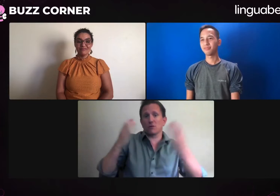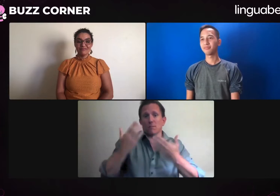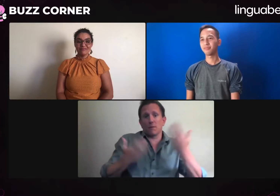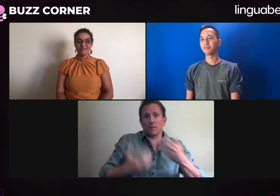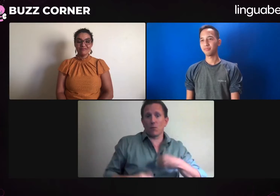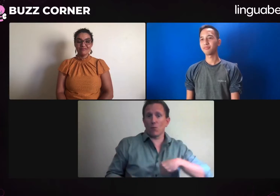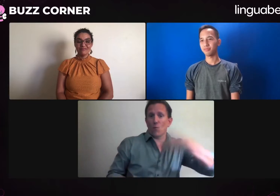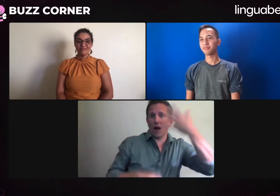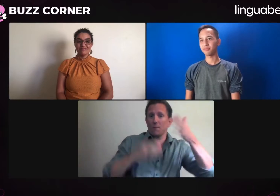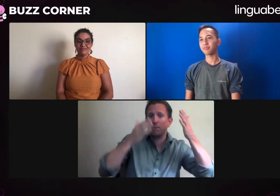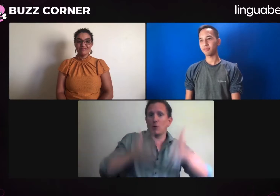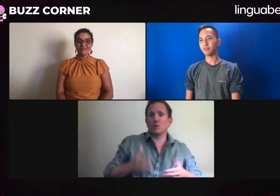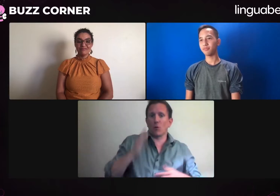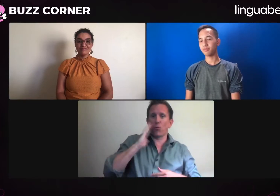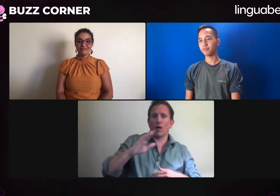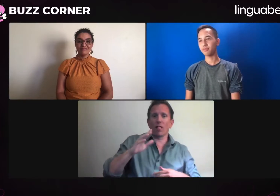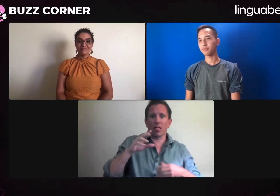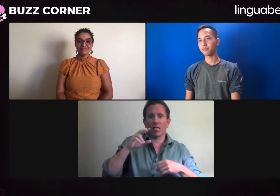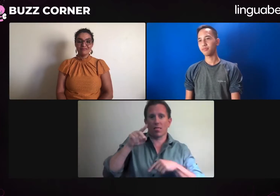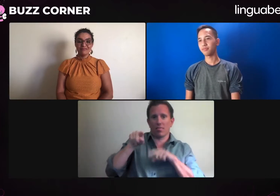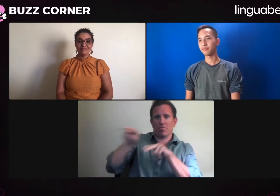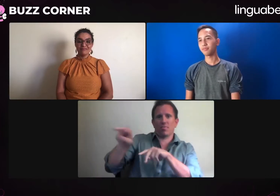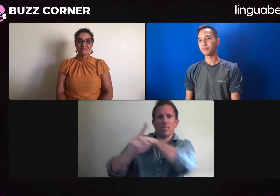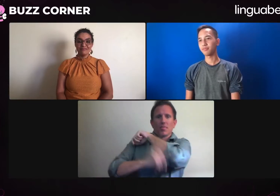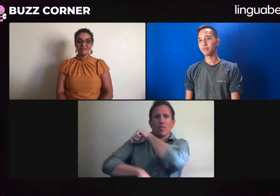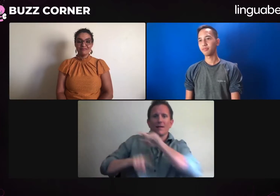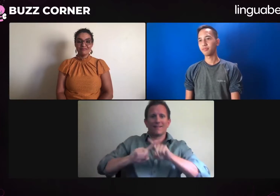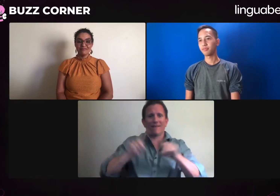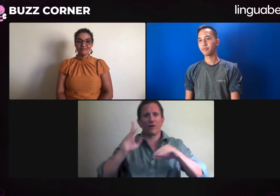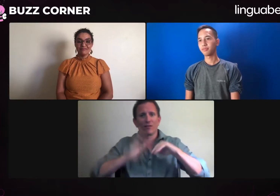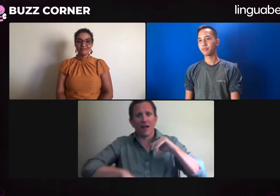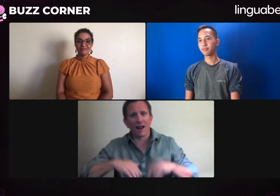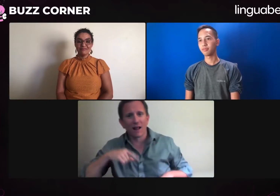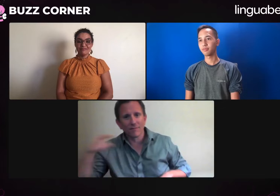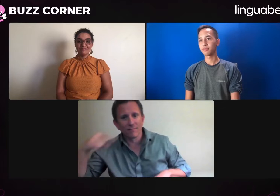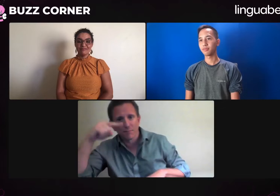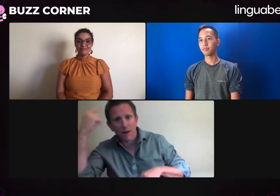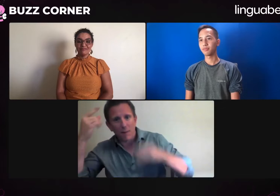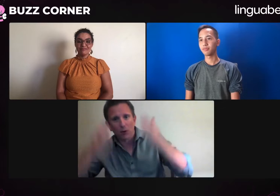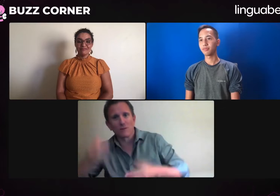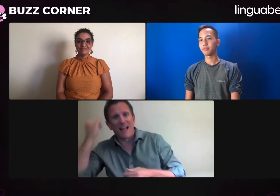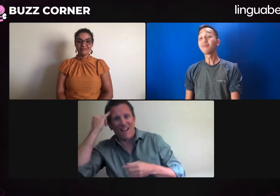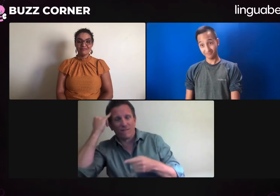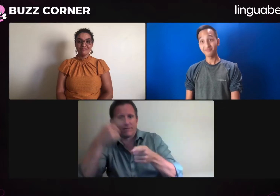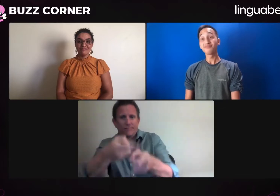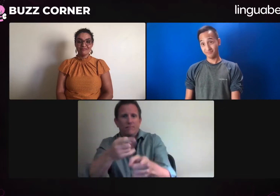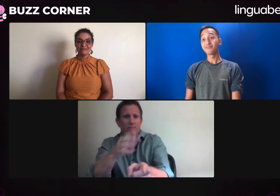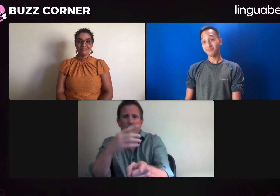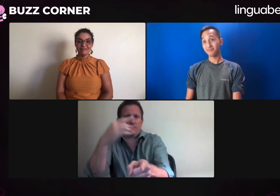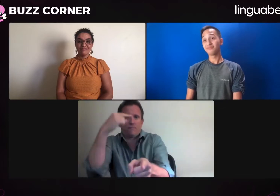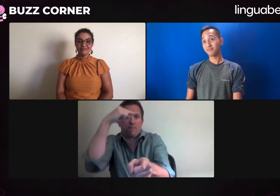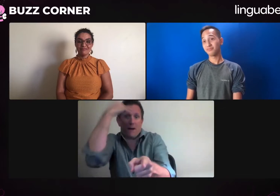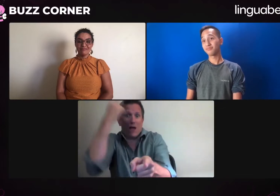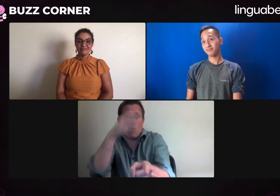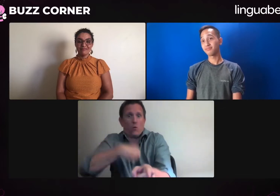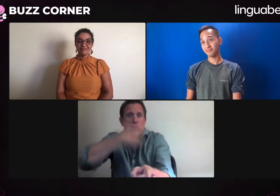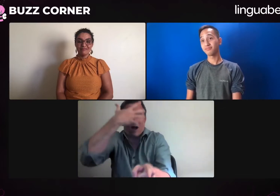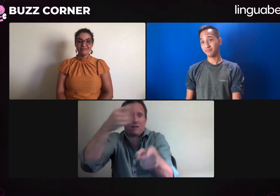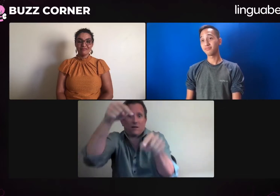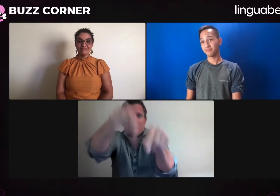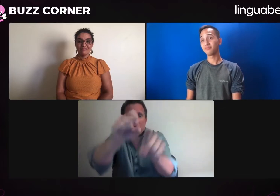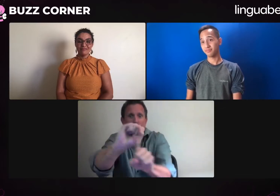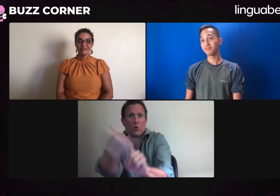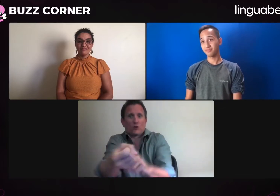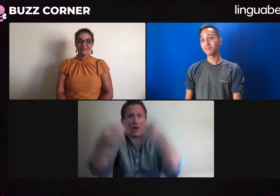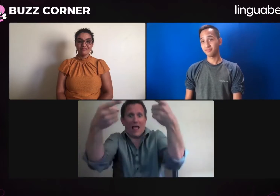term and long term, right? Looking at intersectionality, for example, myself as a white person, I may perceive a consequence differently